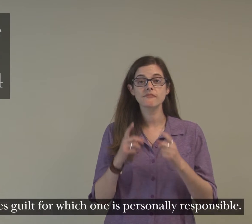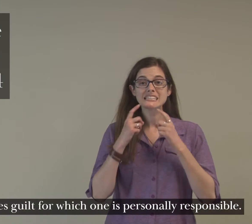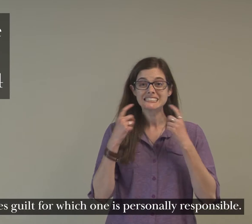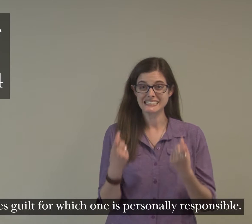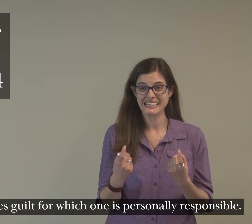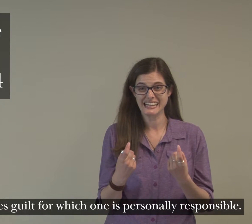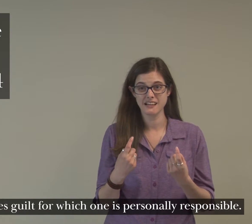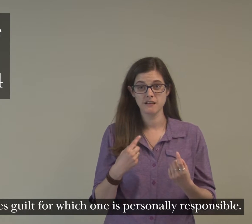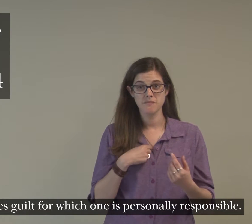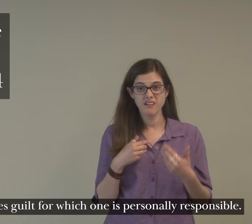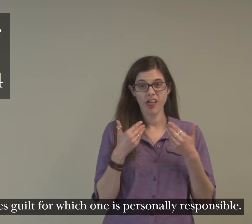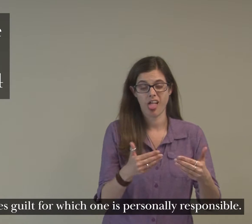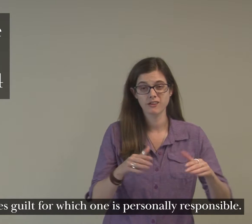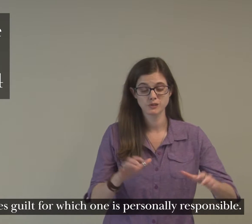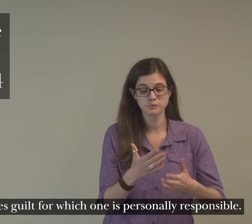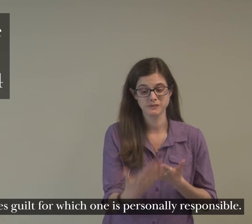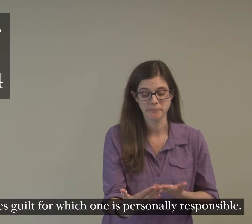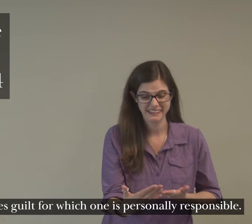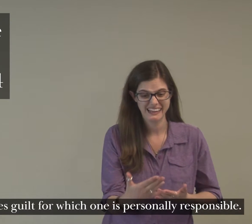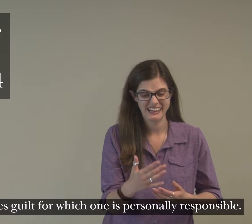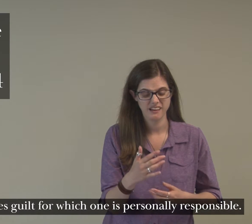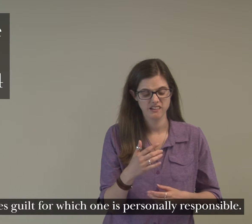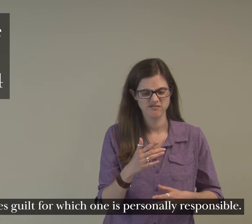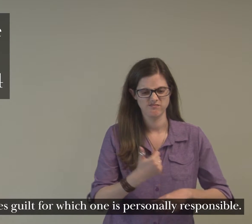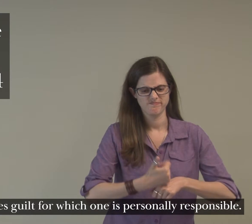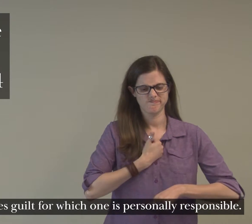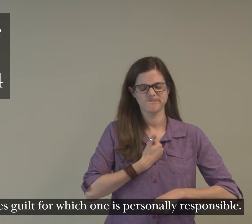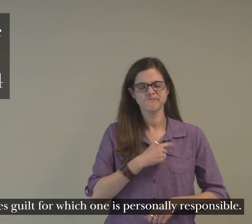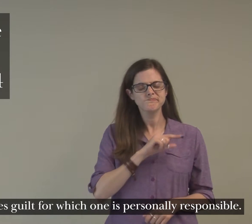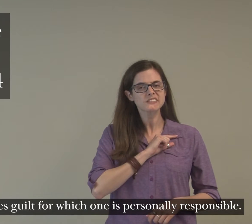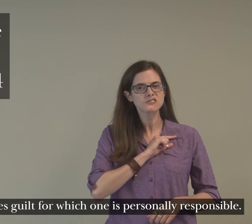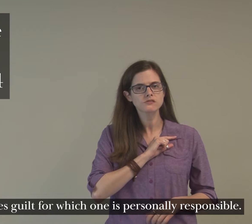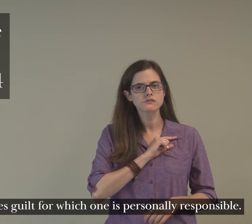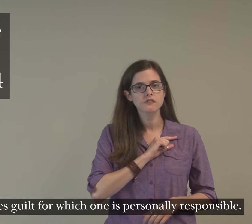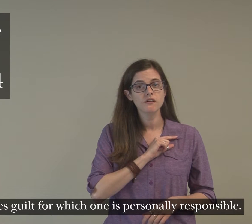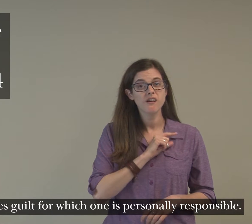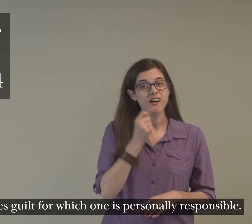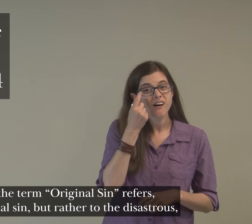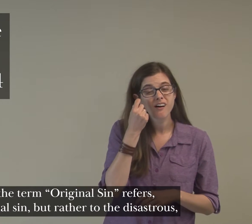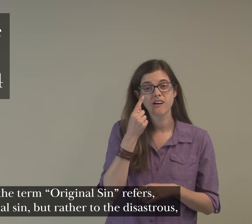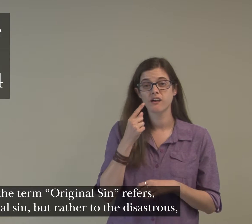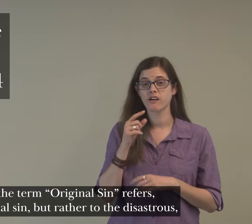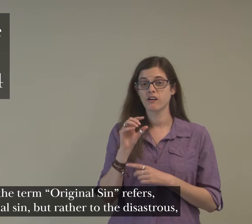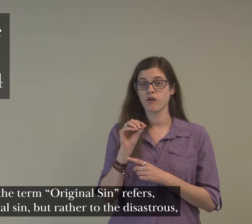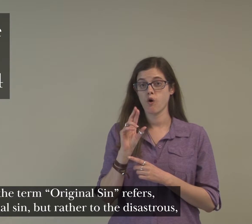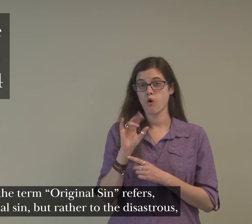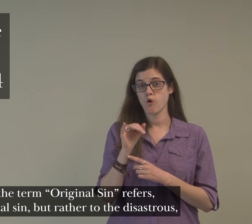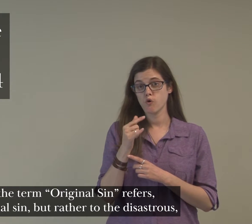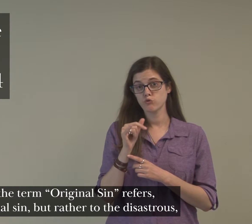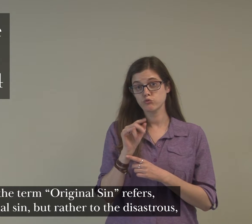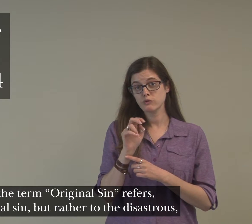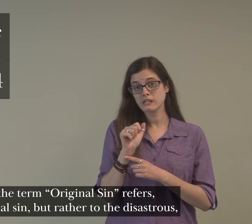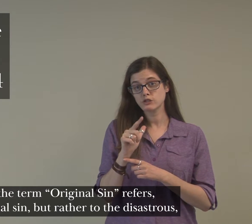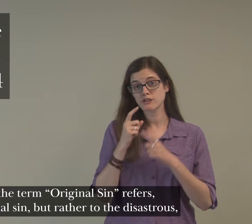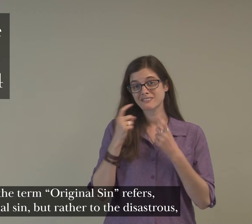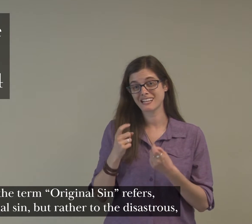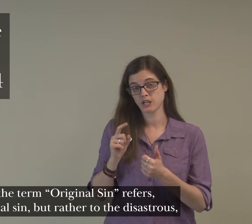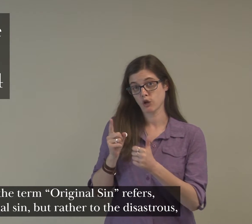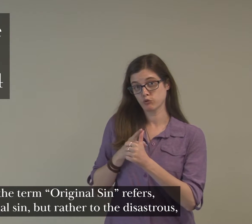Sin in a strict sense implies guilt for which one is personally responsible. Therefore, the term original sin refers not to a personal